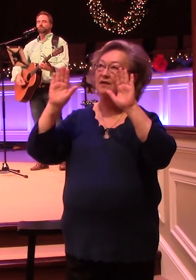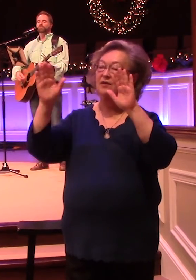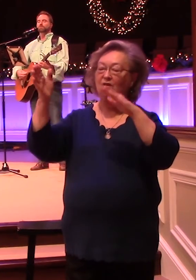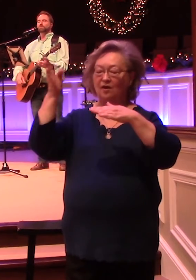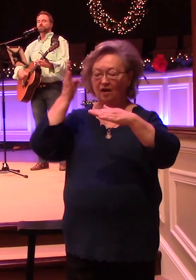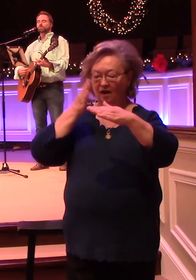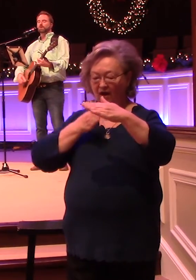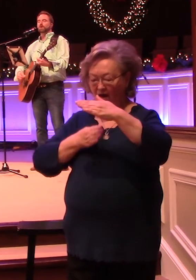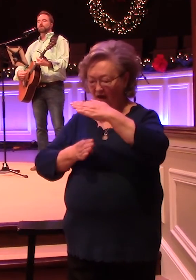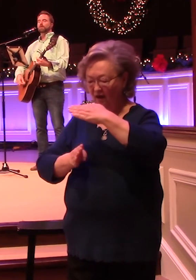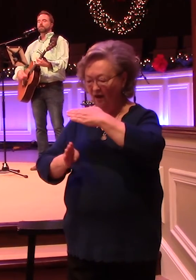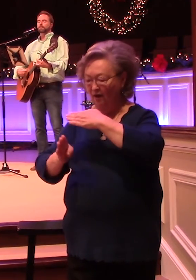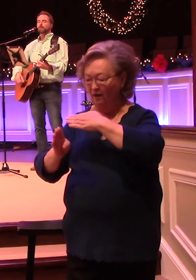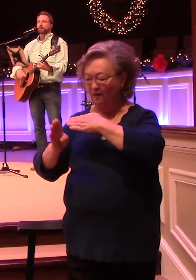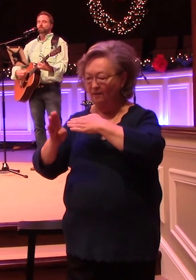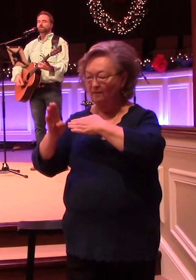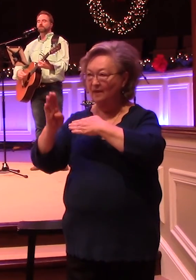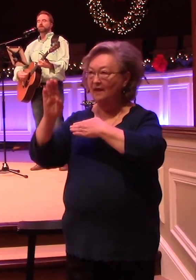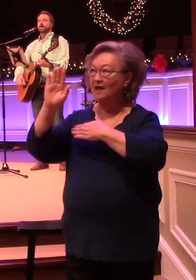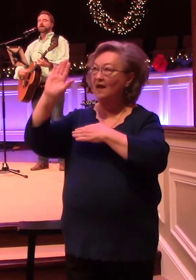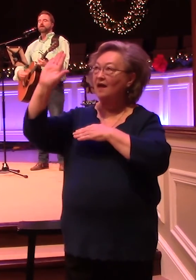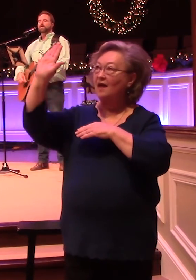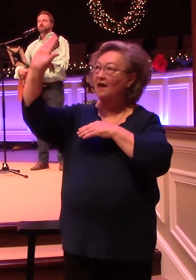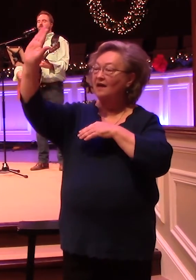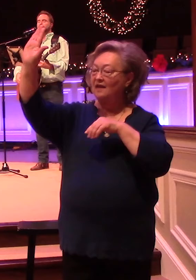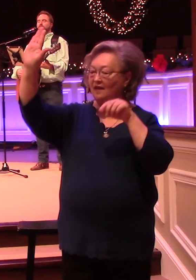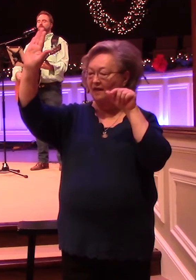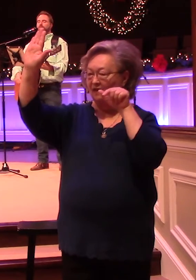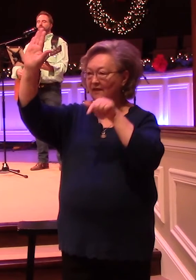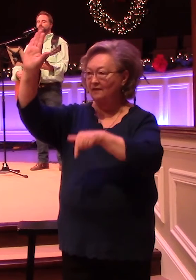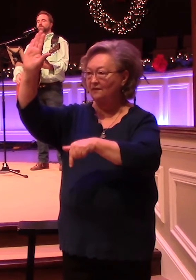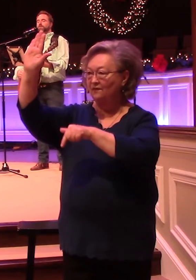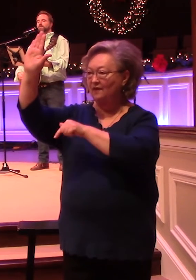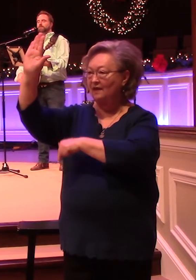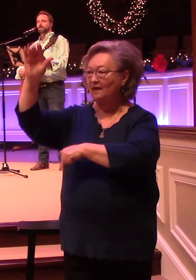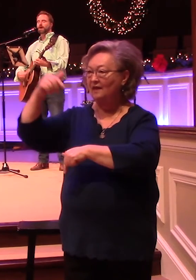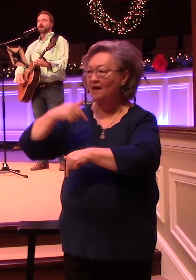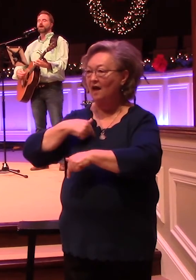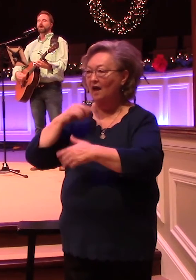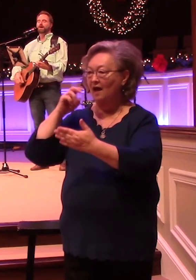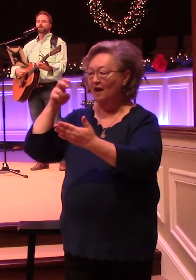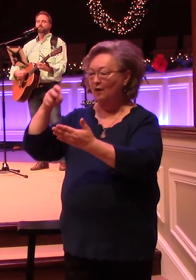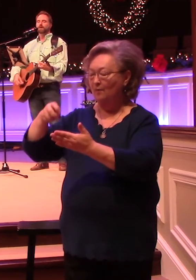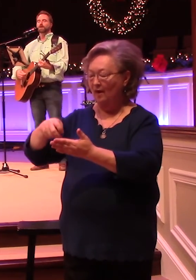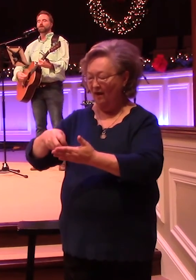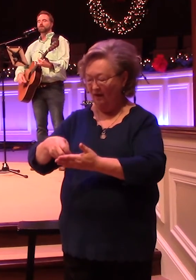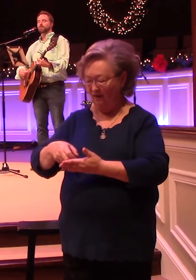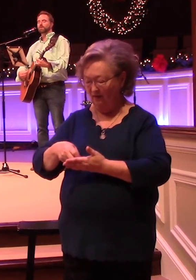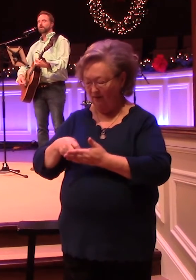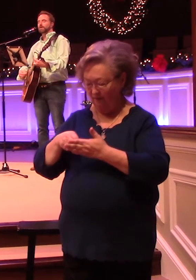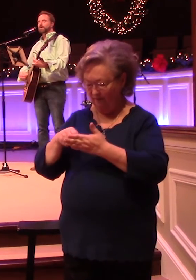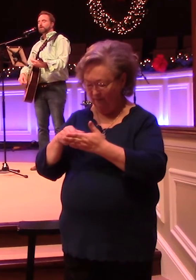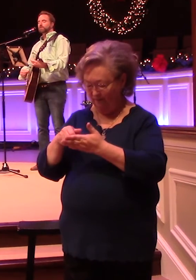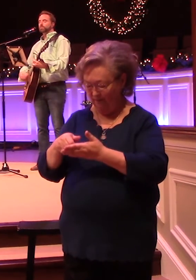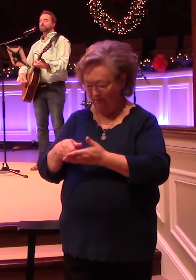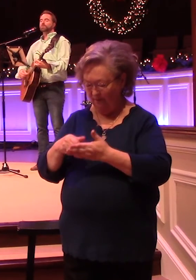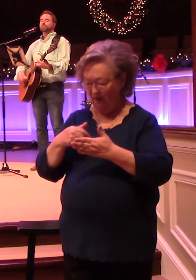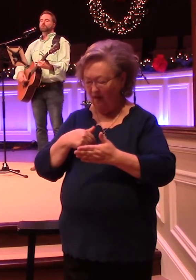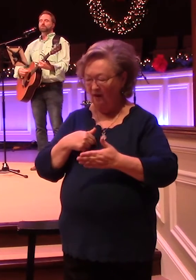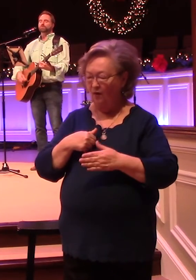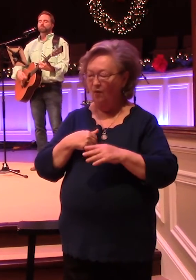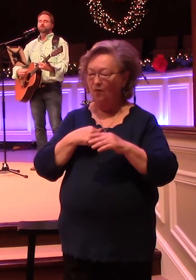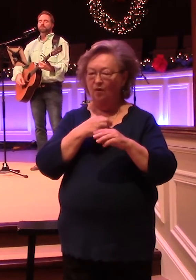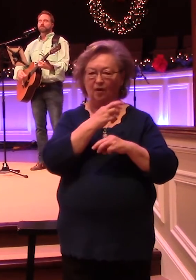surrender humbly at His feet. I bow in